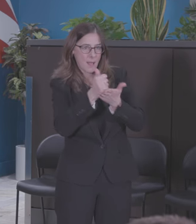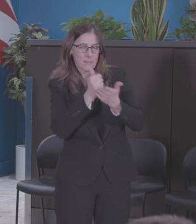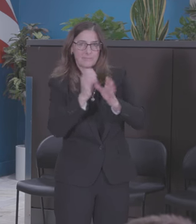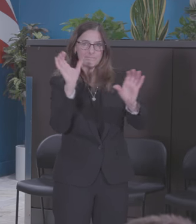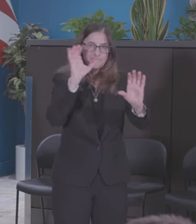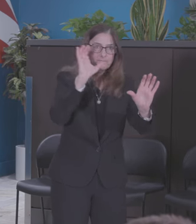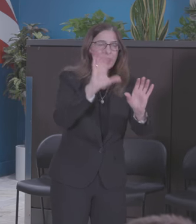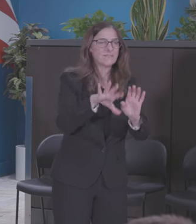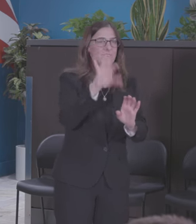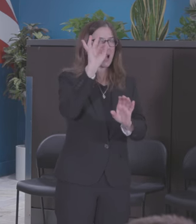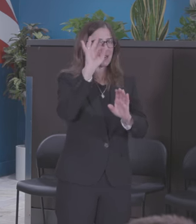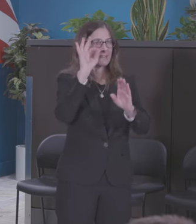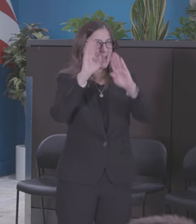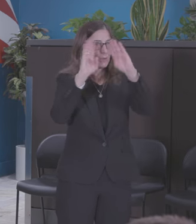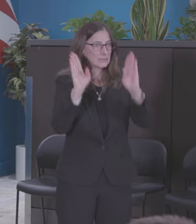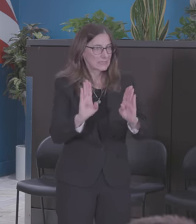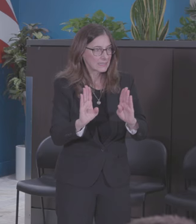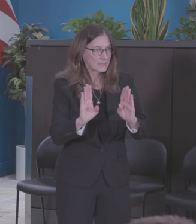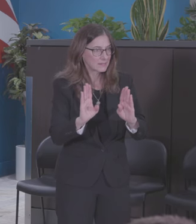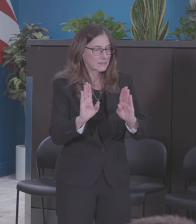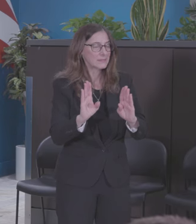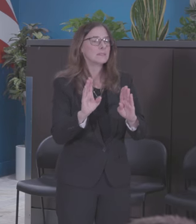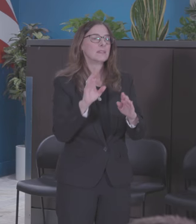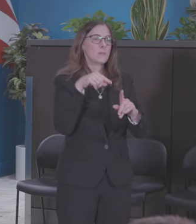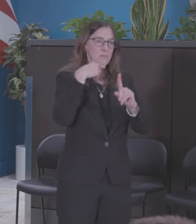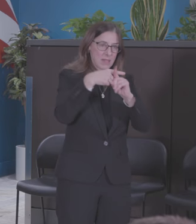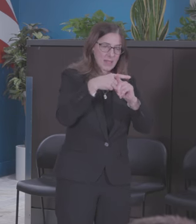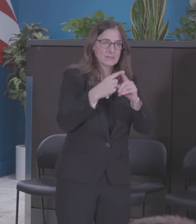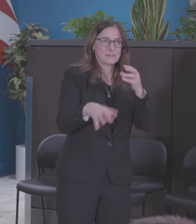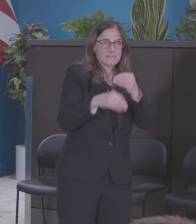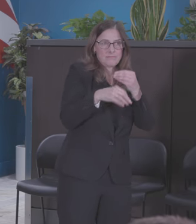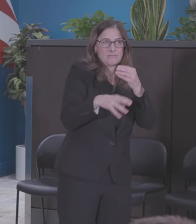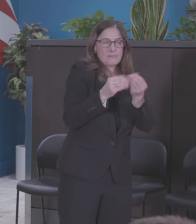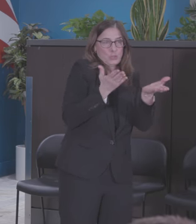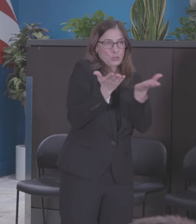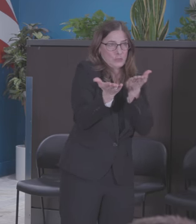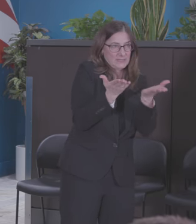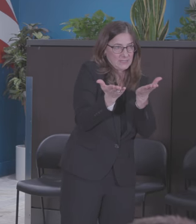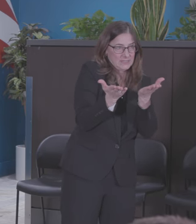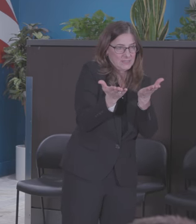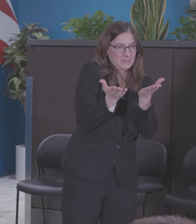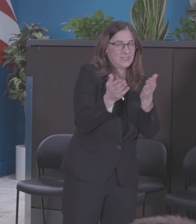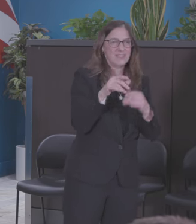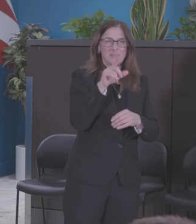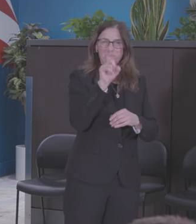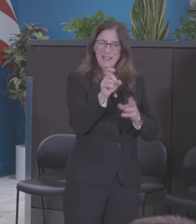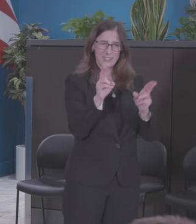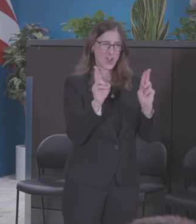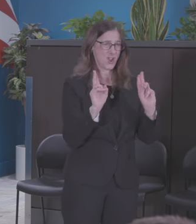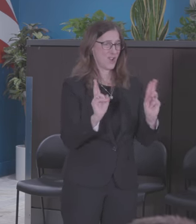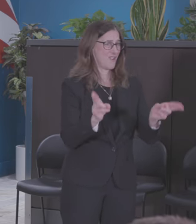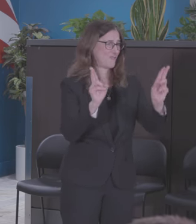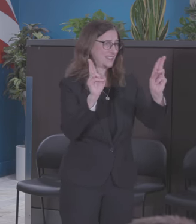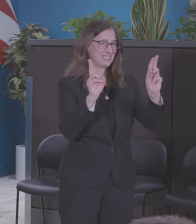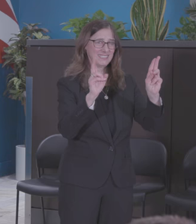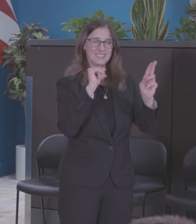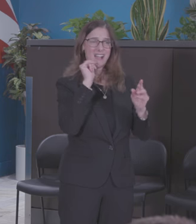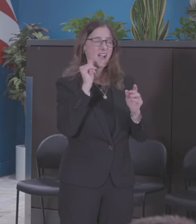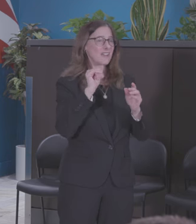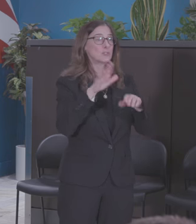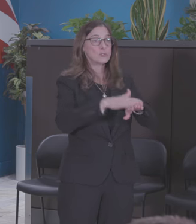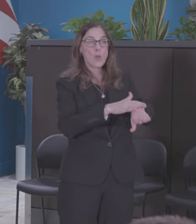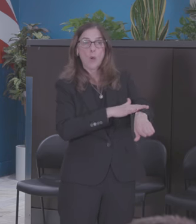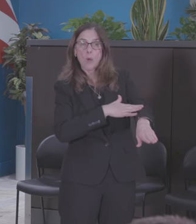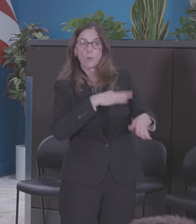housing, and in order to do this, we have to act with purpose and act with urgency and make use of all the available tools out